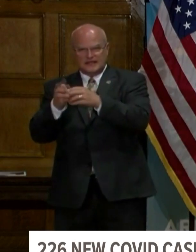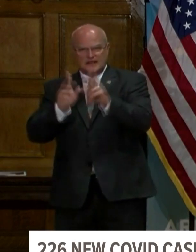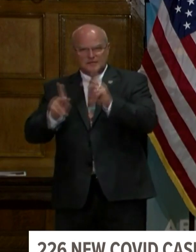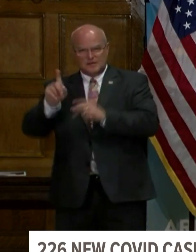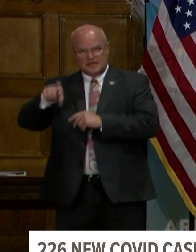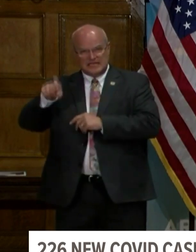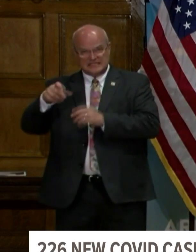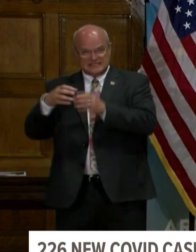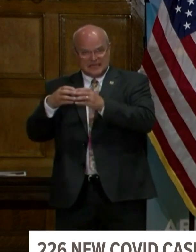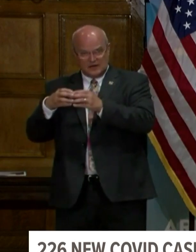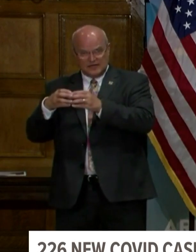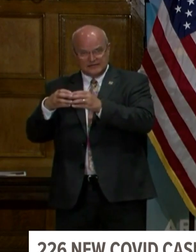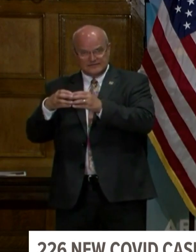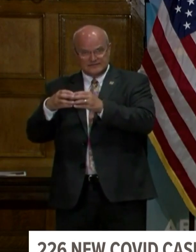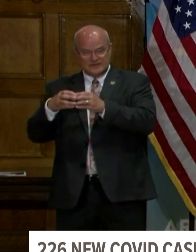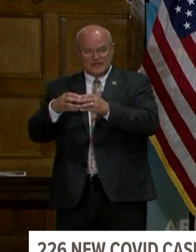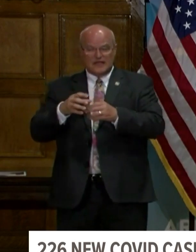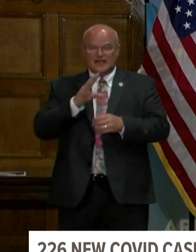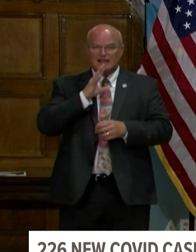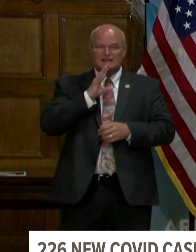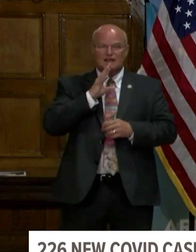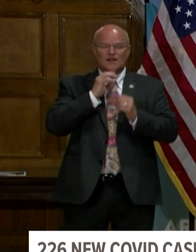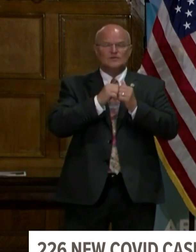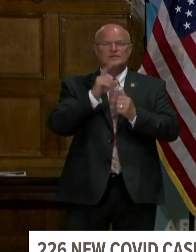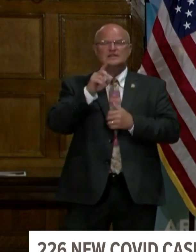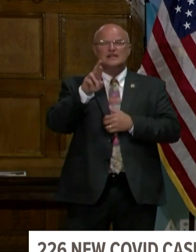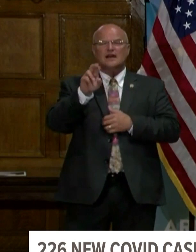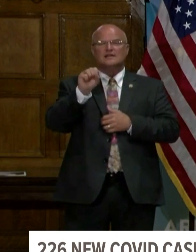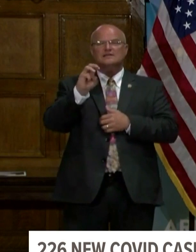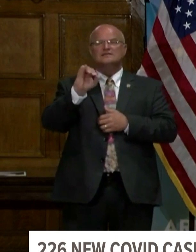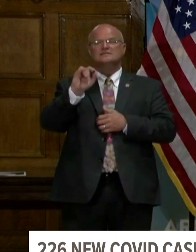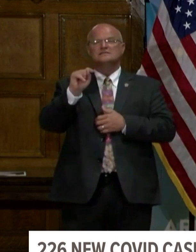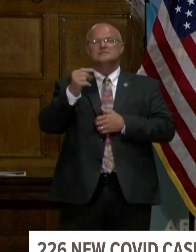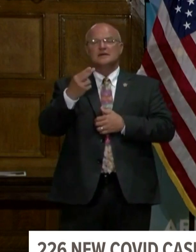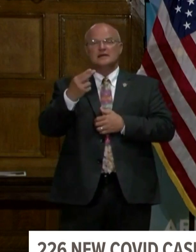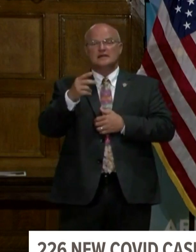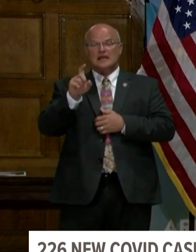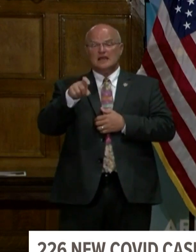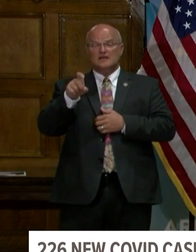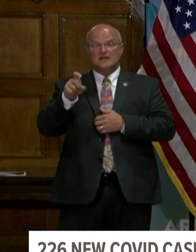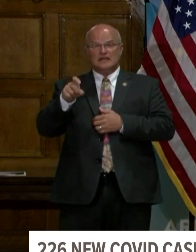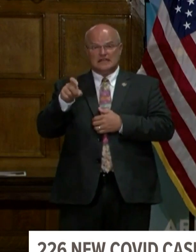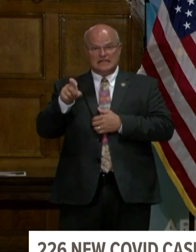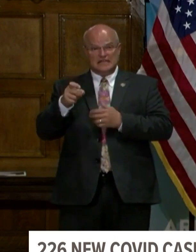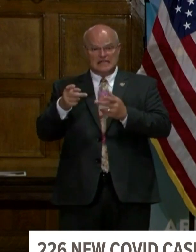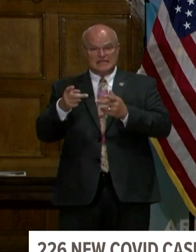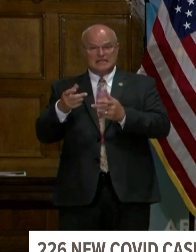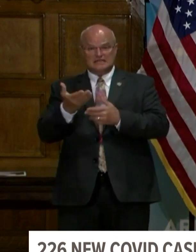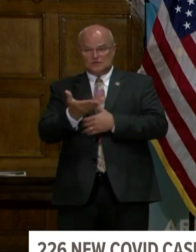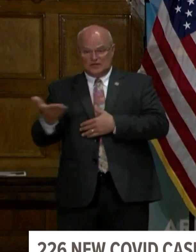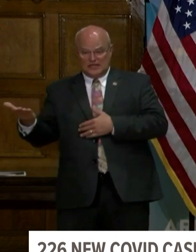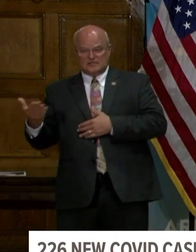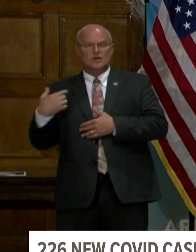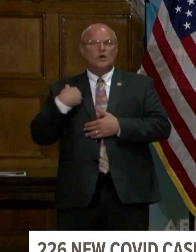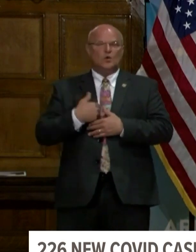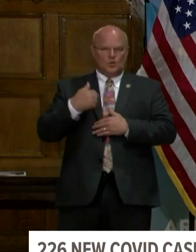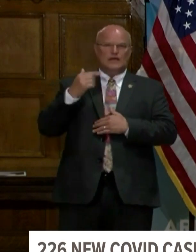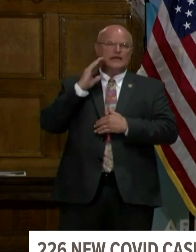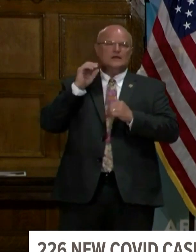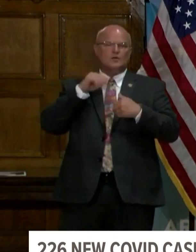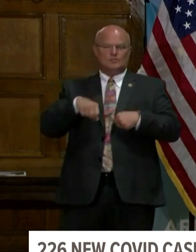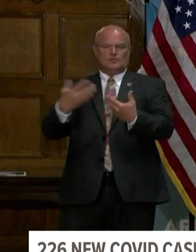that are necessary. And I've told Dr. Smith that if he needs resources, we want to provide those because we're building